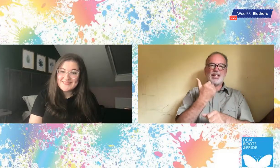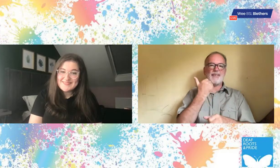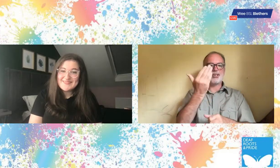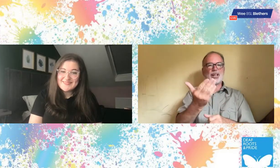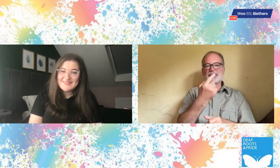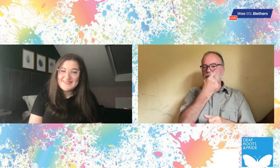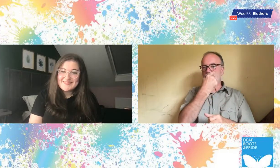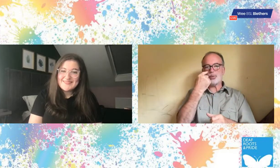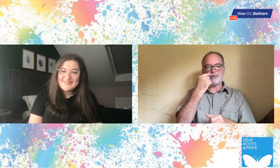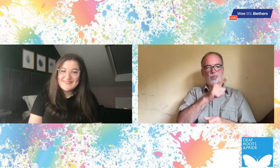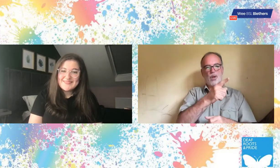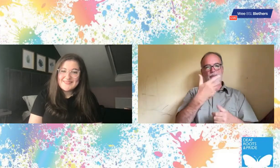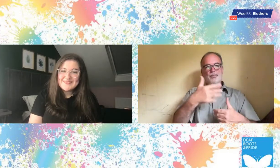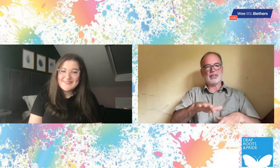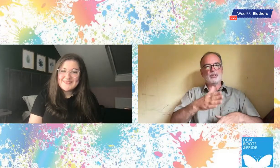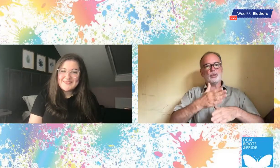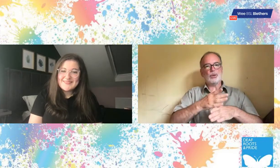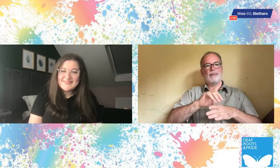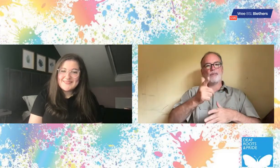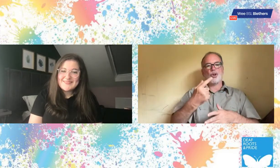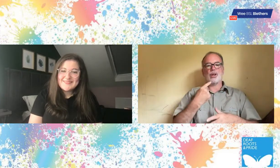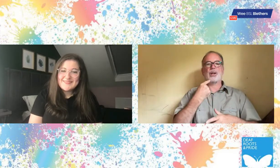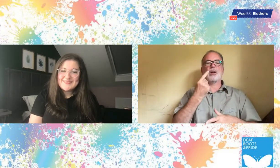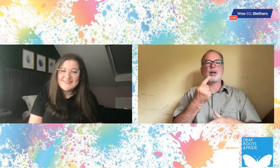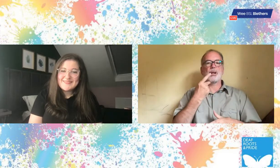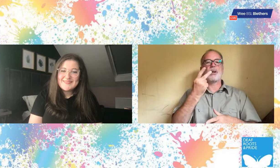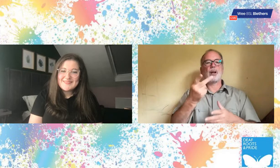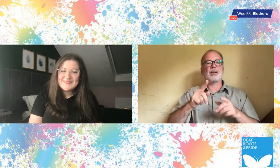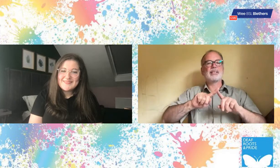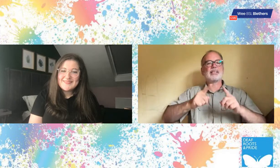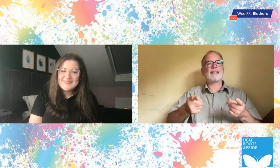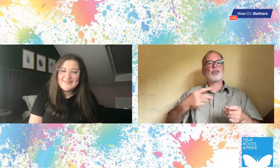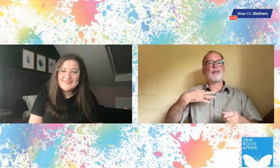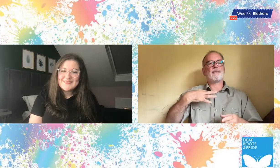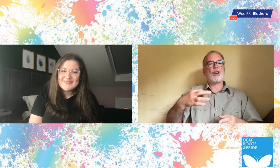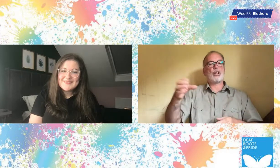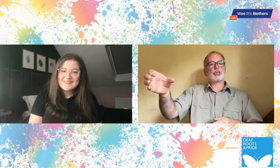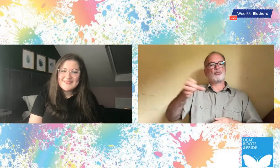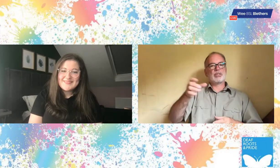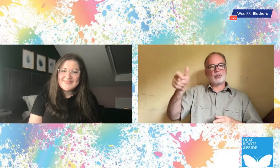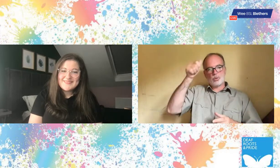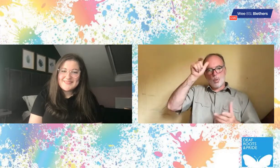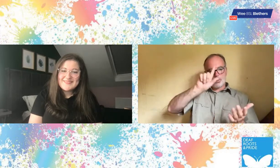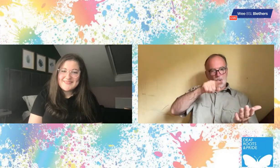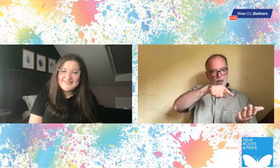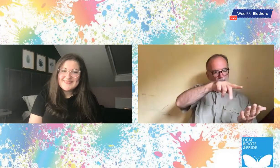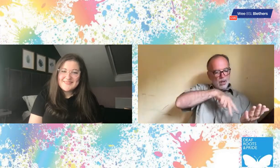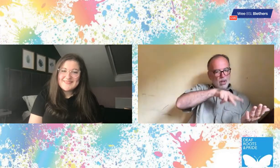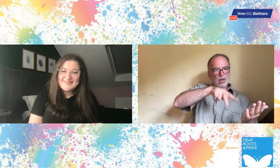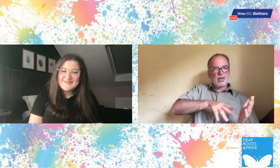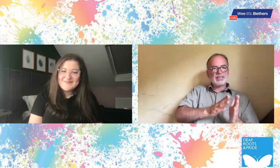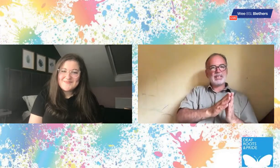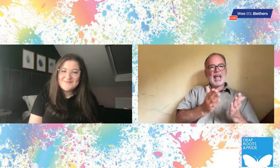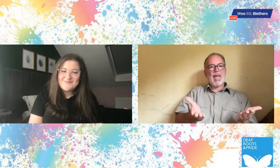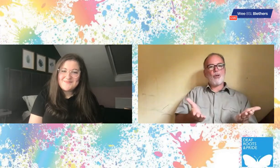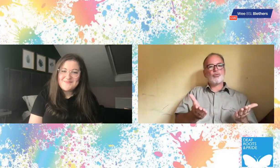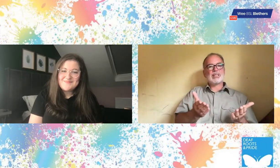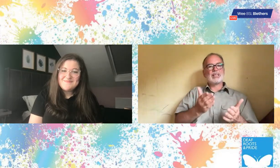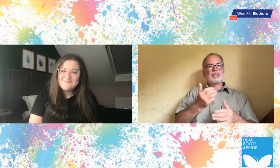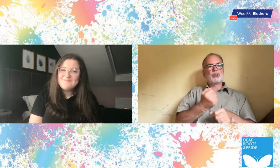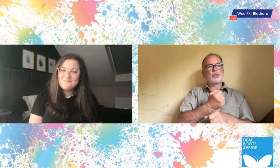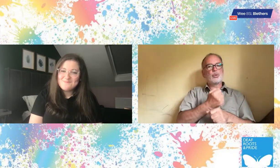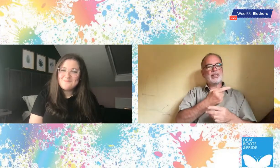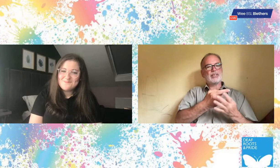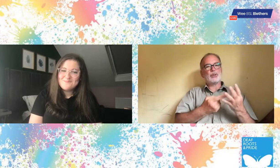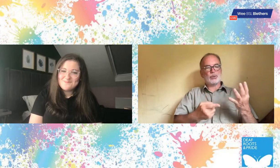keep records every day to make sure we know what's happened on each day. So the next volunteer coming